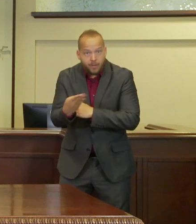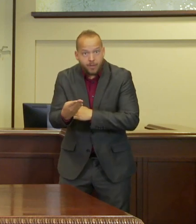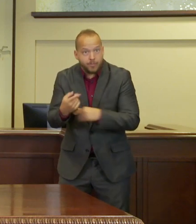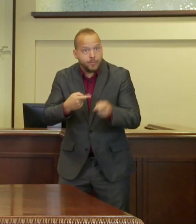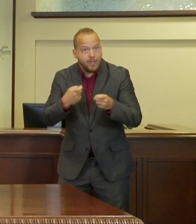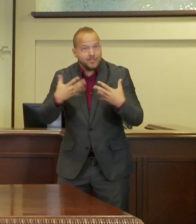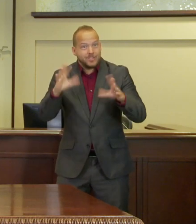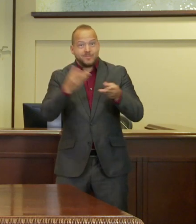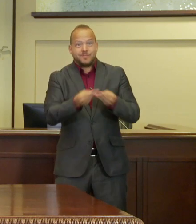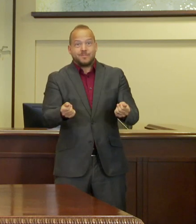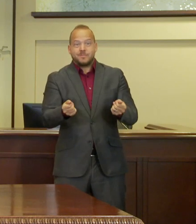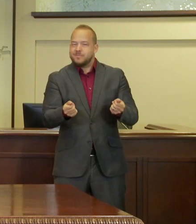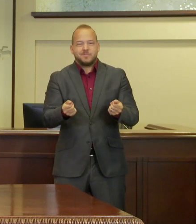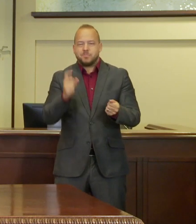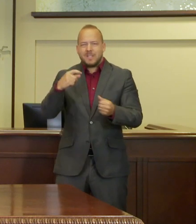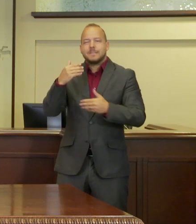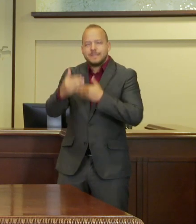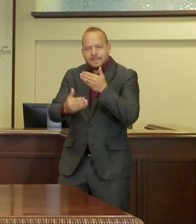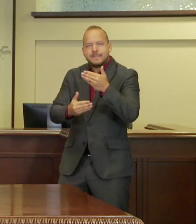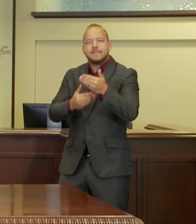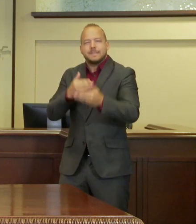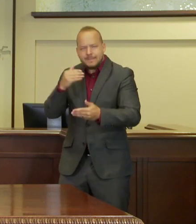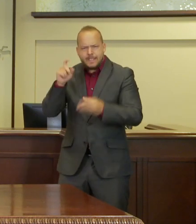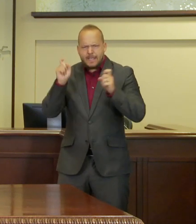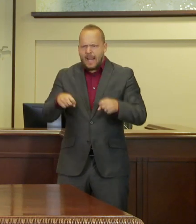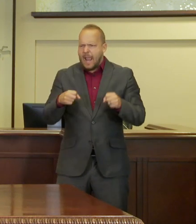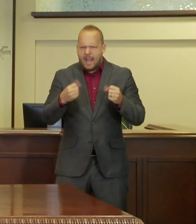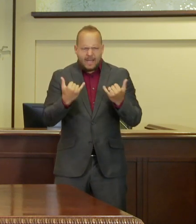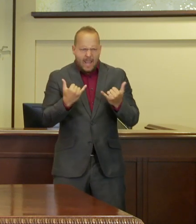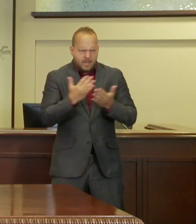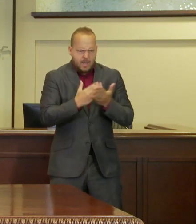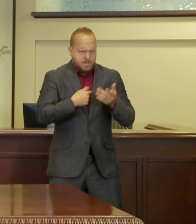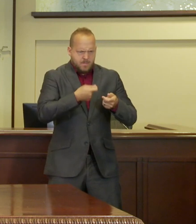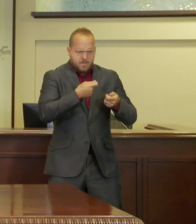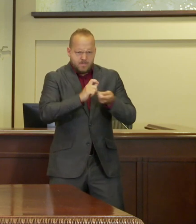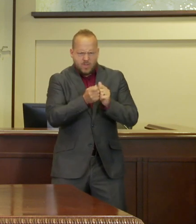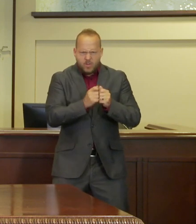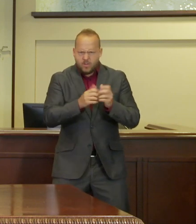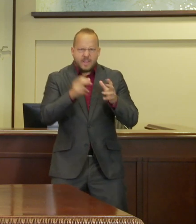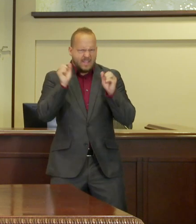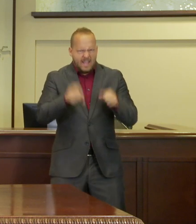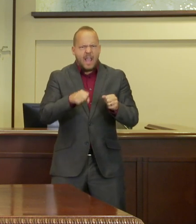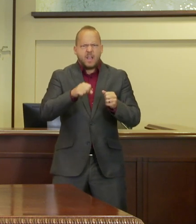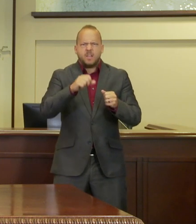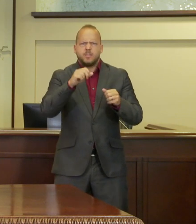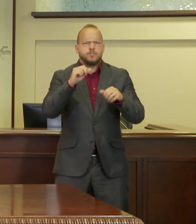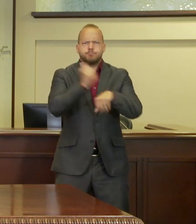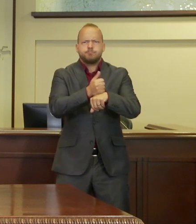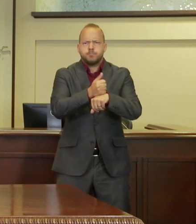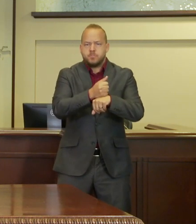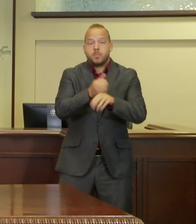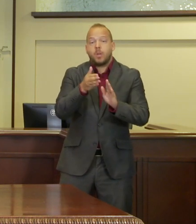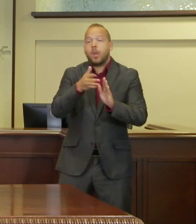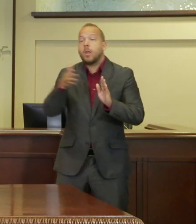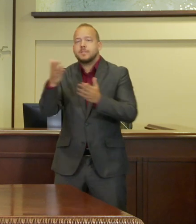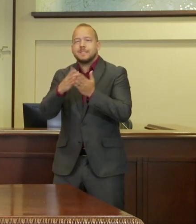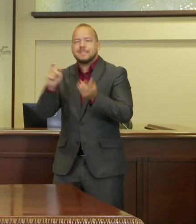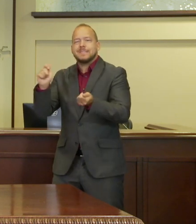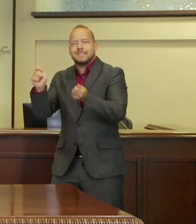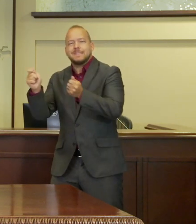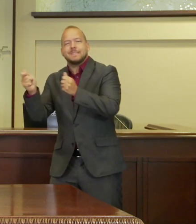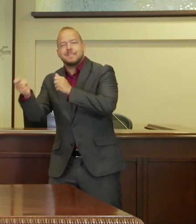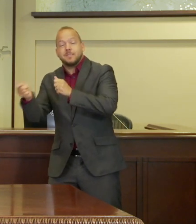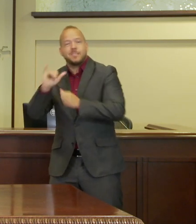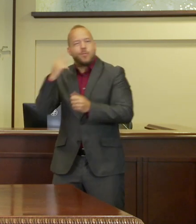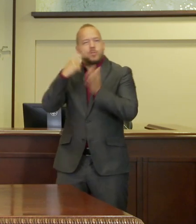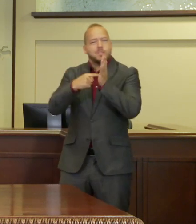now. That's why I decided on Wednesday that we will end the use of school resource officers in school districts throughout